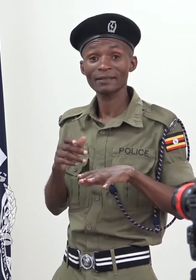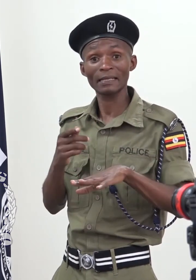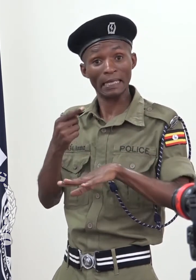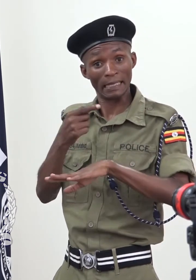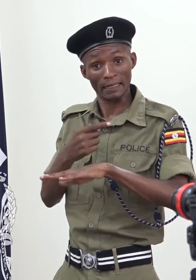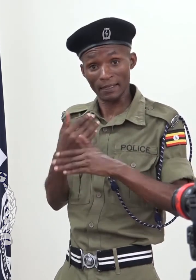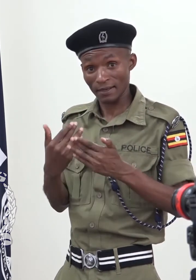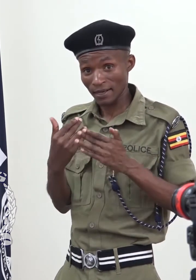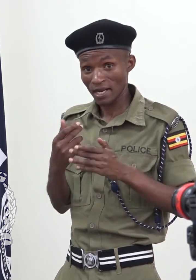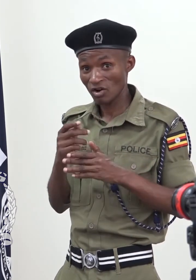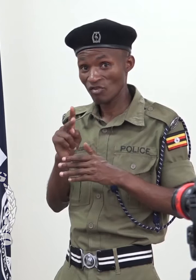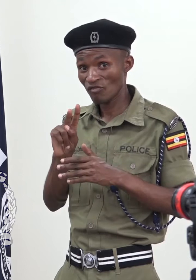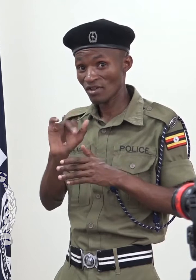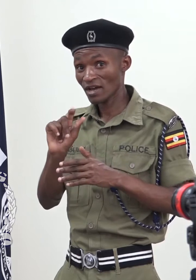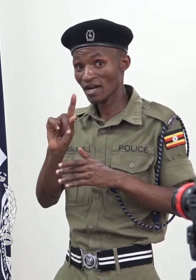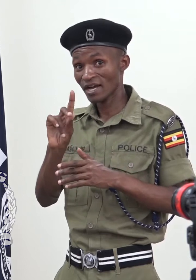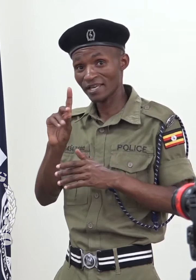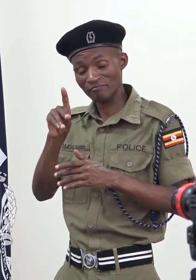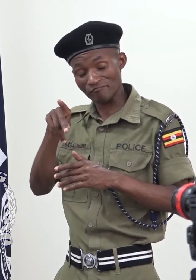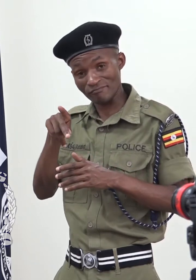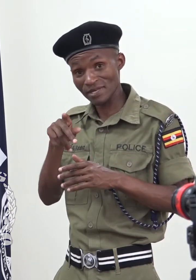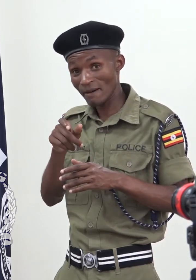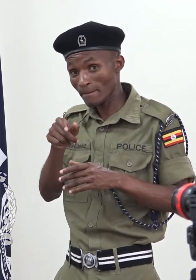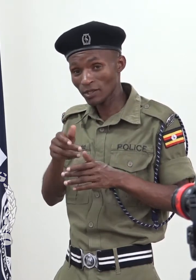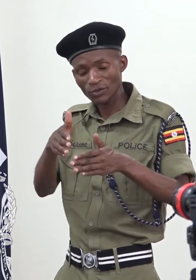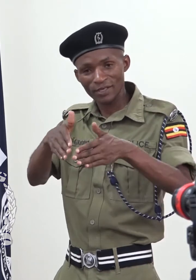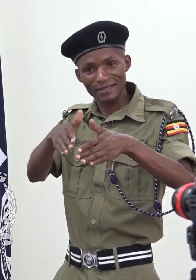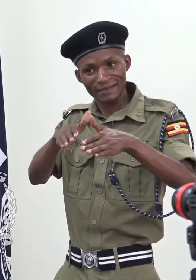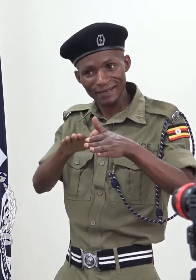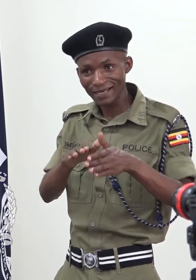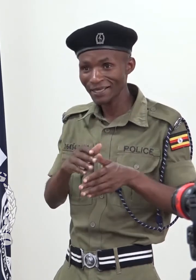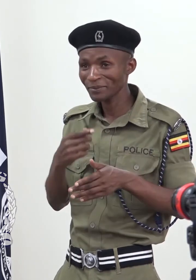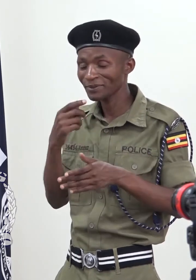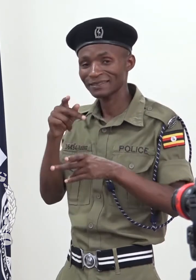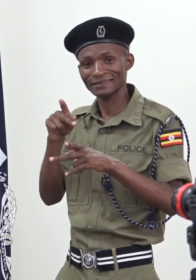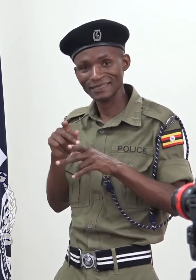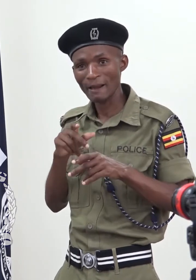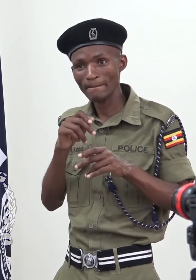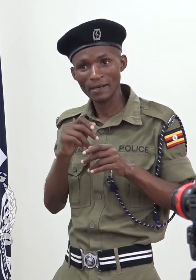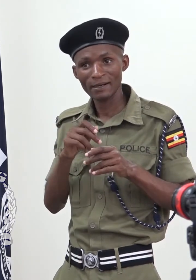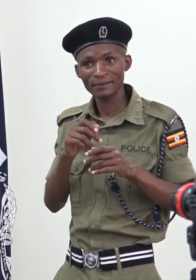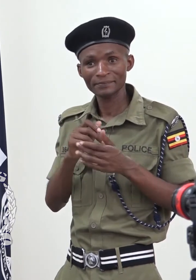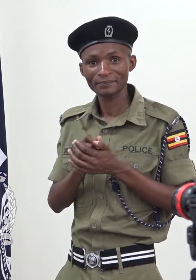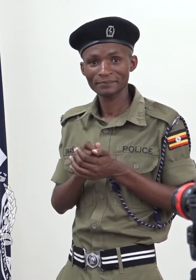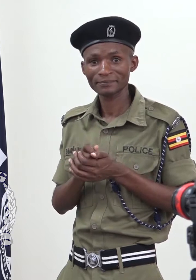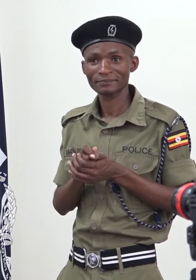it appears he does not die of natural causes. There has to be something. I think that should